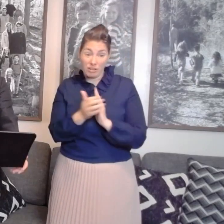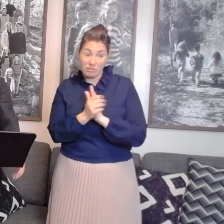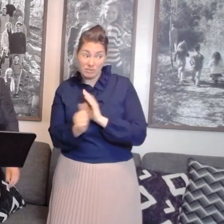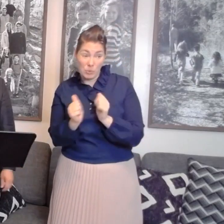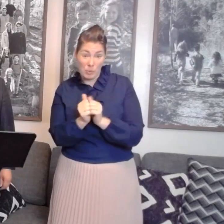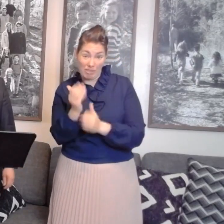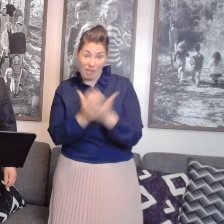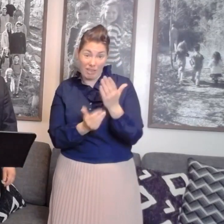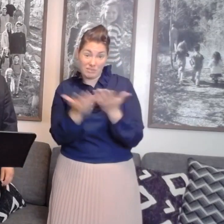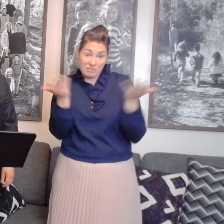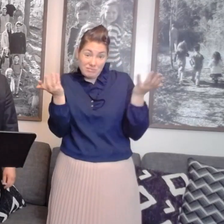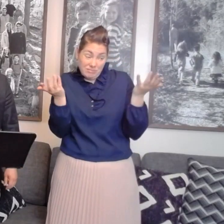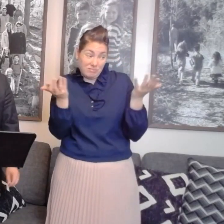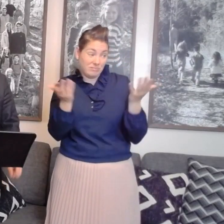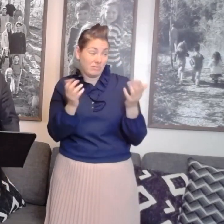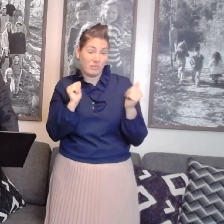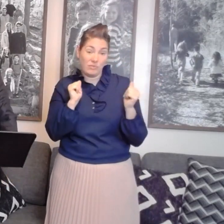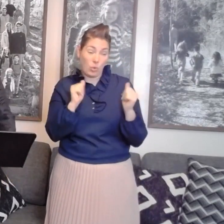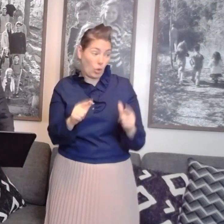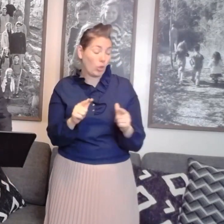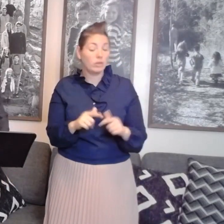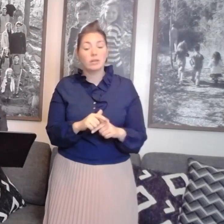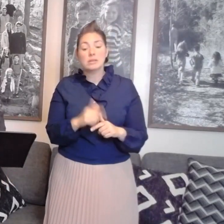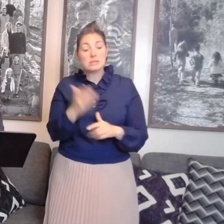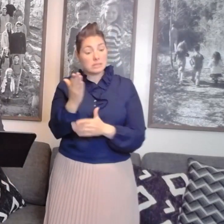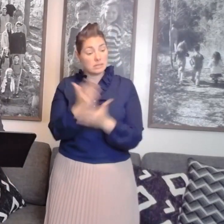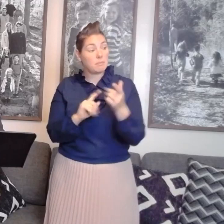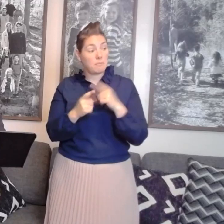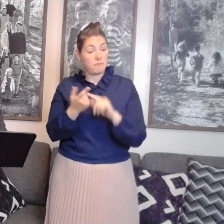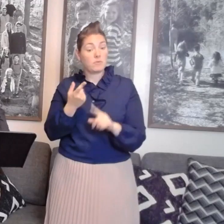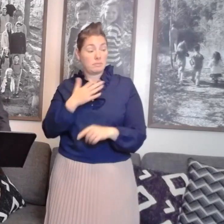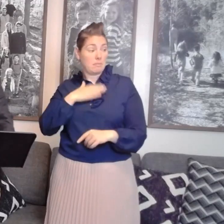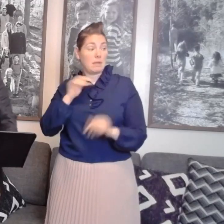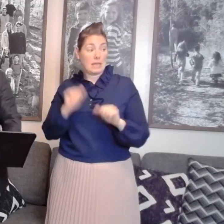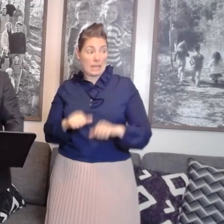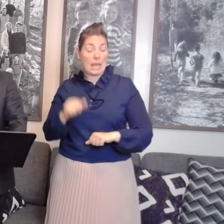hands at all. I have friends who can build houses. I have